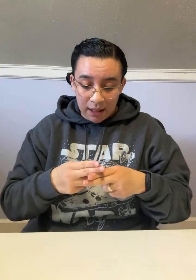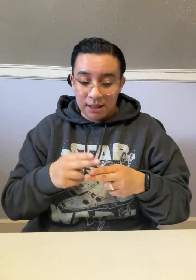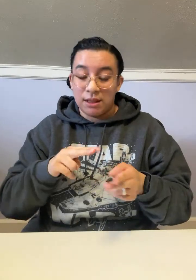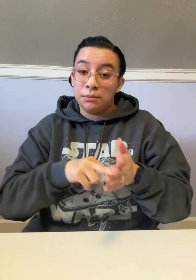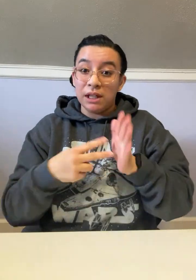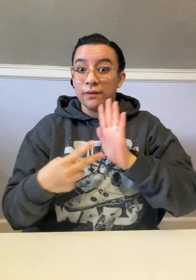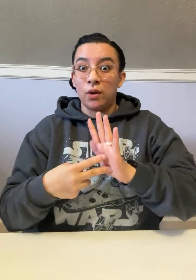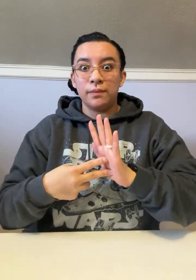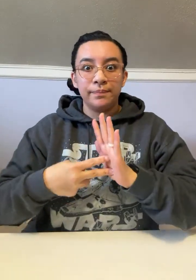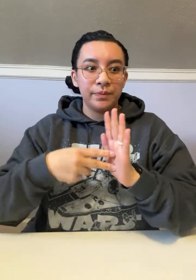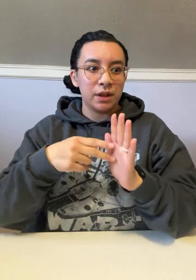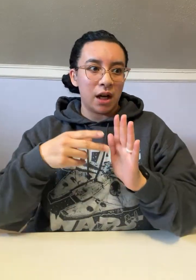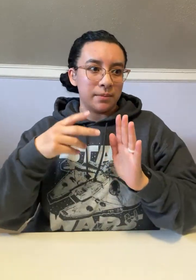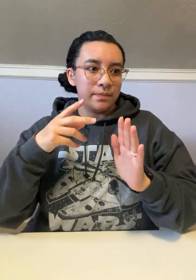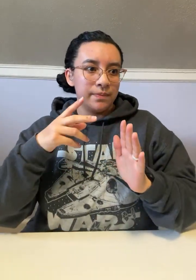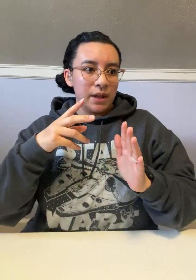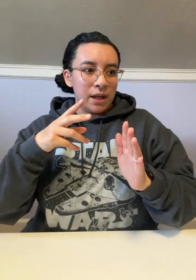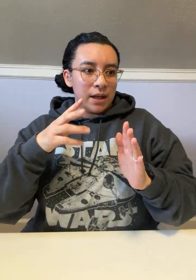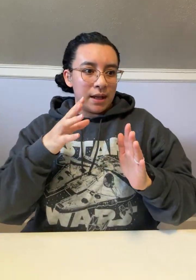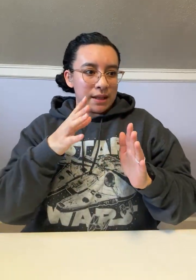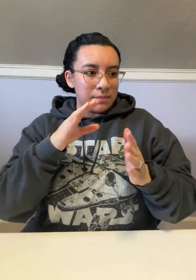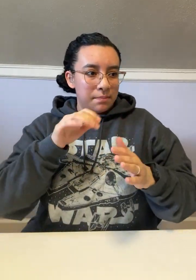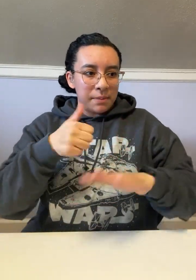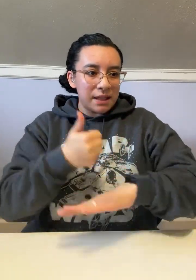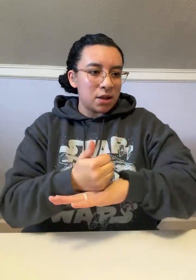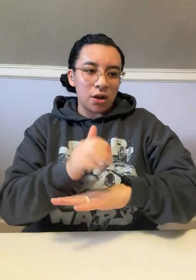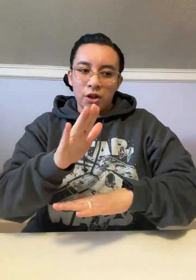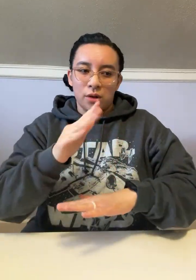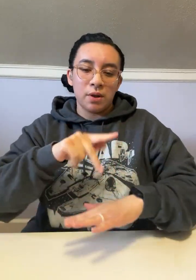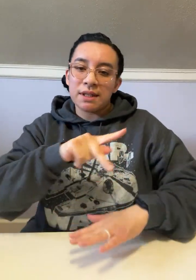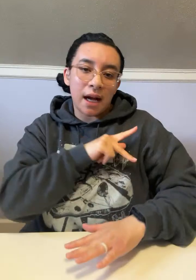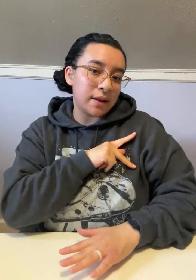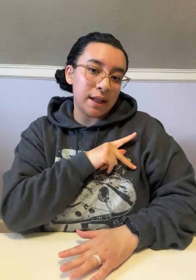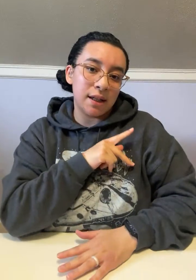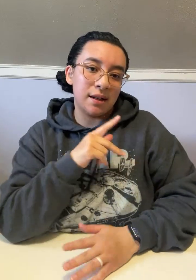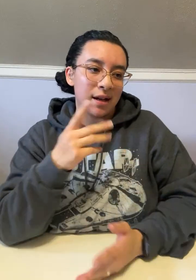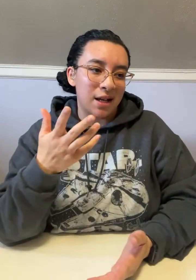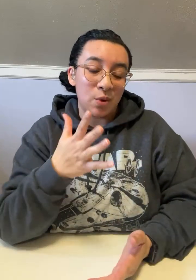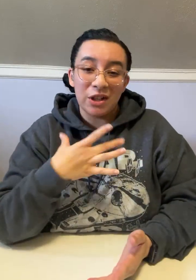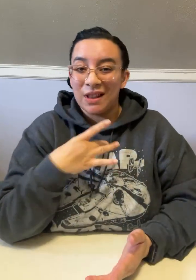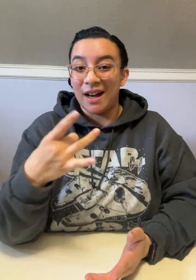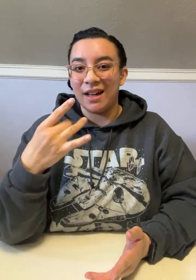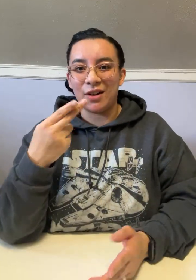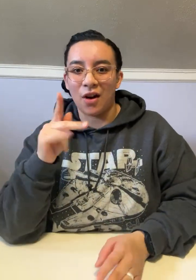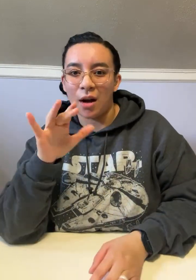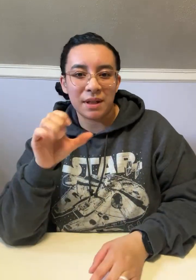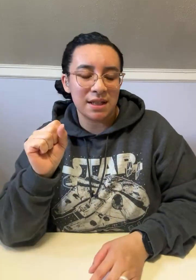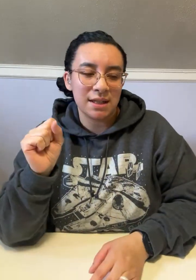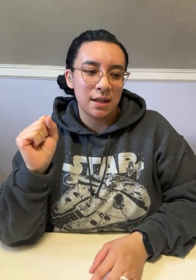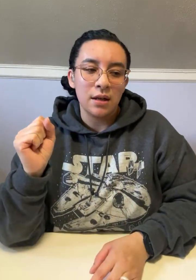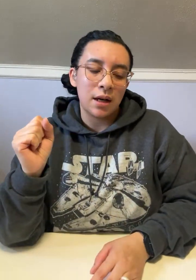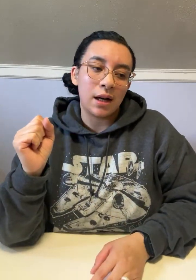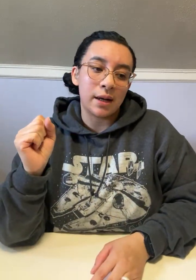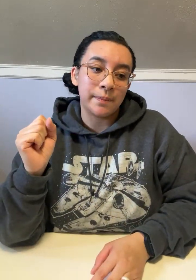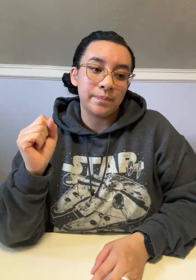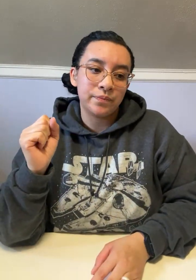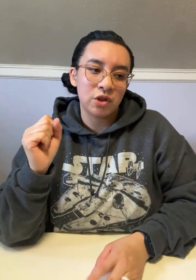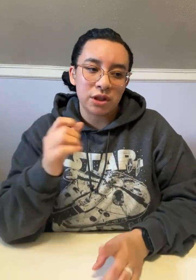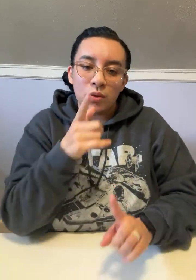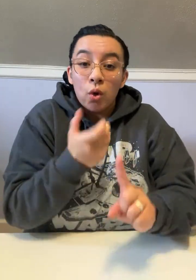is meaningful. It's based on your personality, what you like, your hobbies, just who you